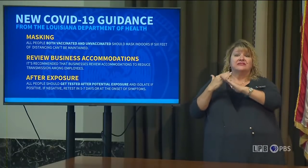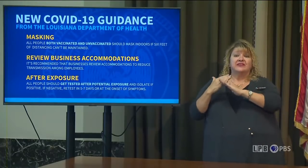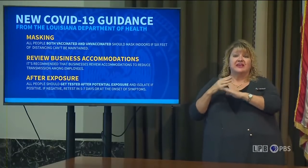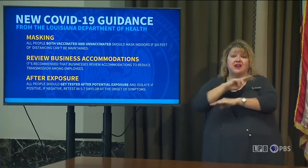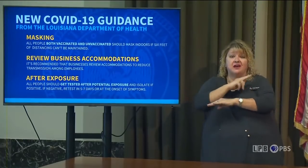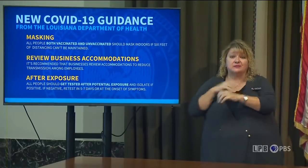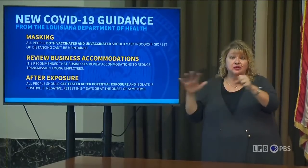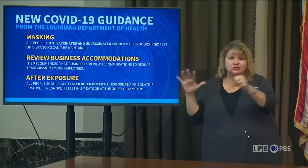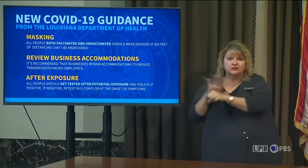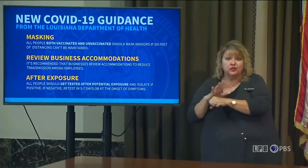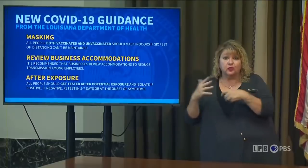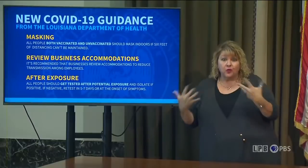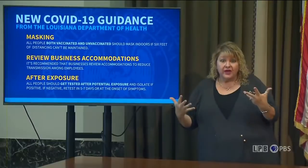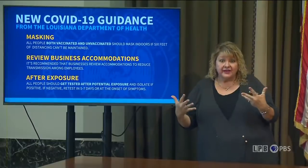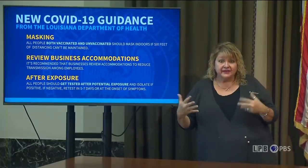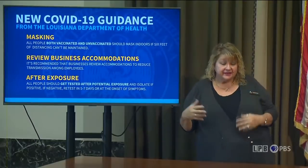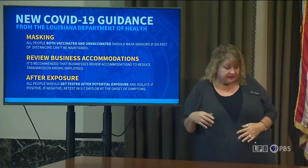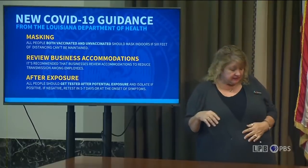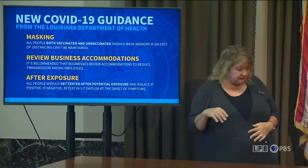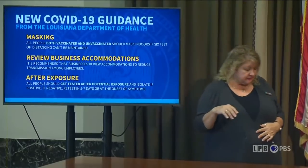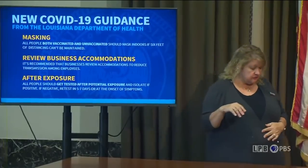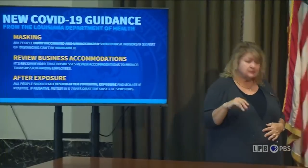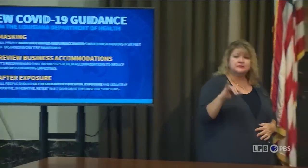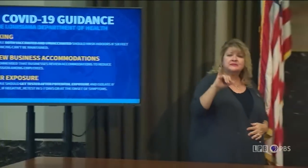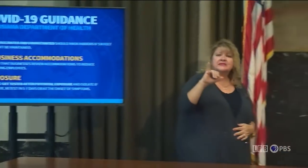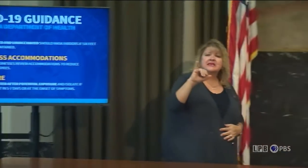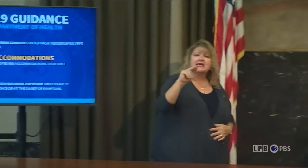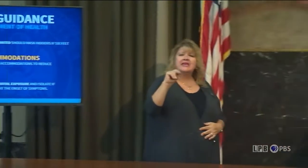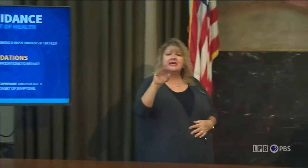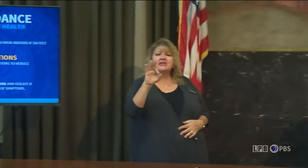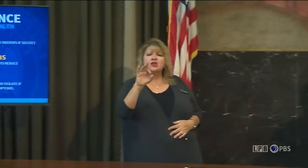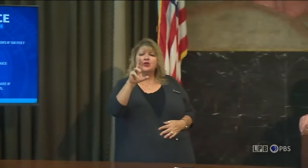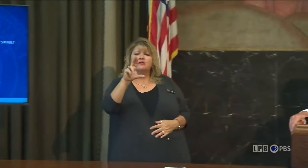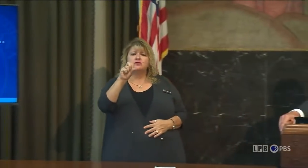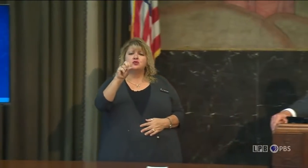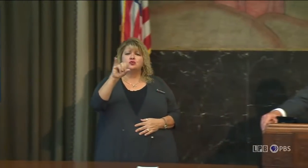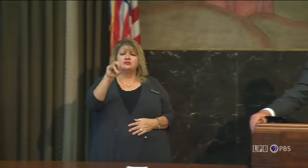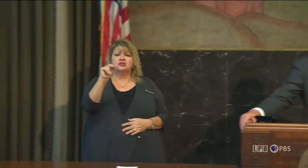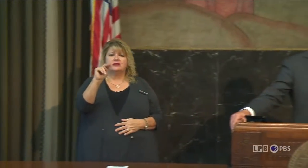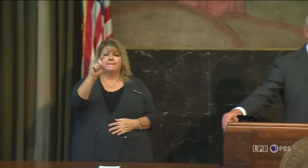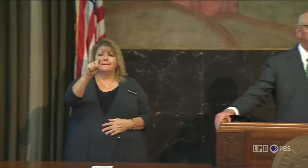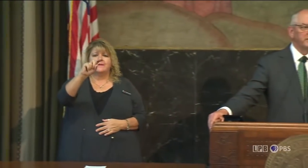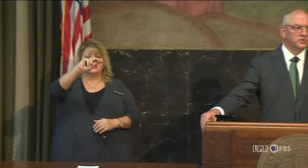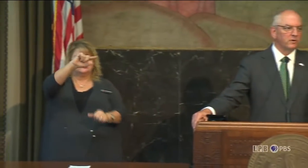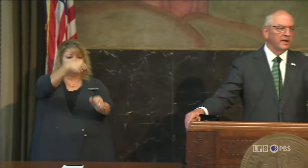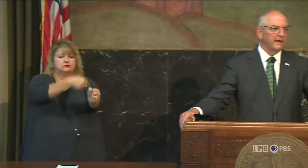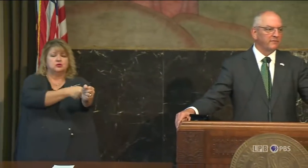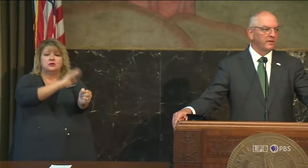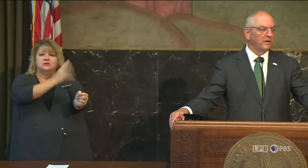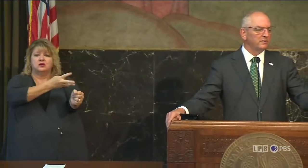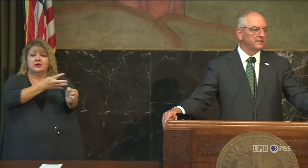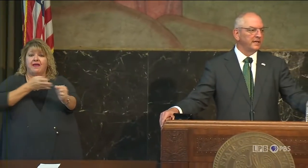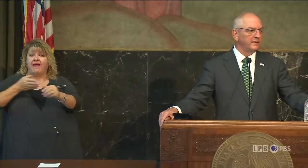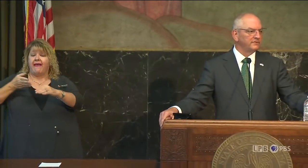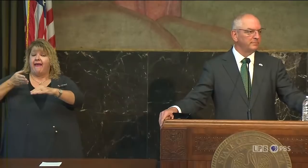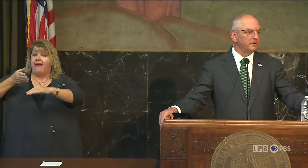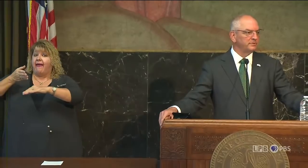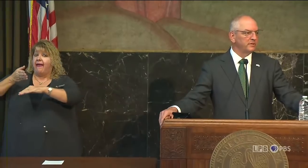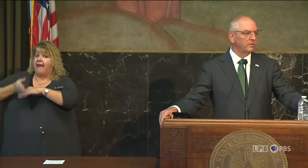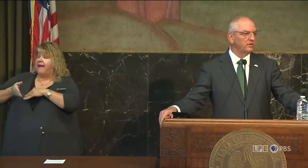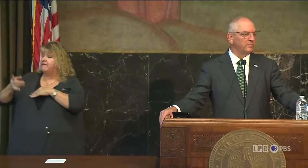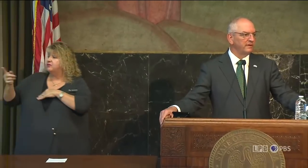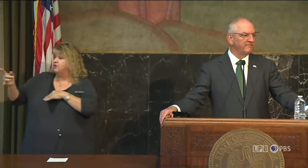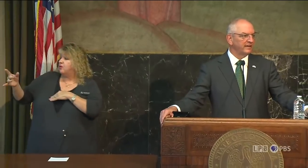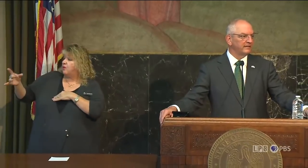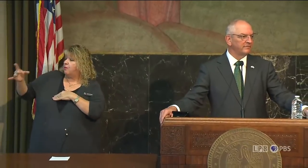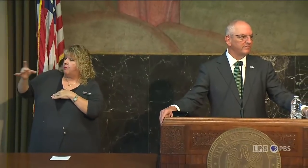is an infusion, monoclonal antibody infusion that has to be administered very shortly after the onset of symptoms